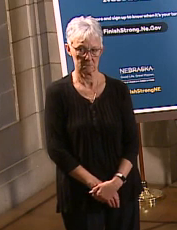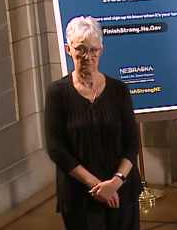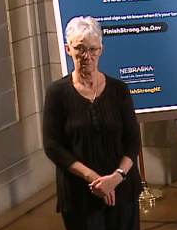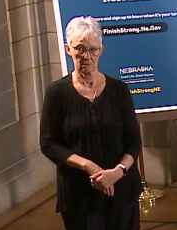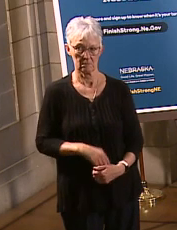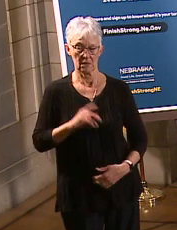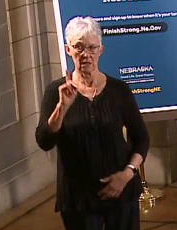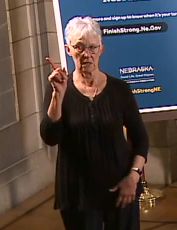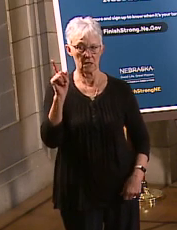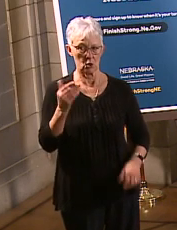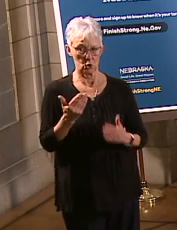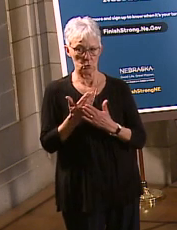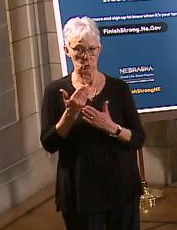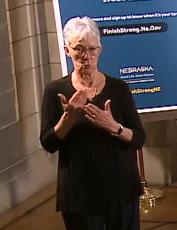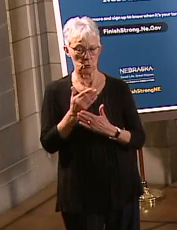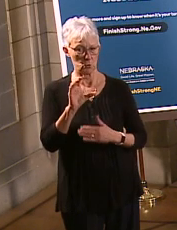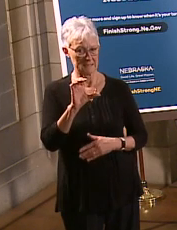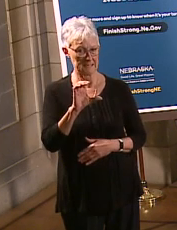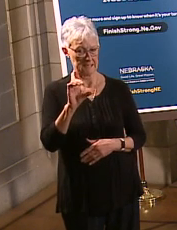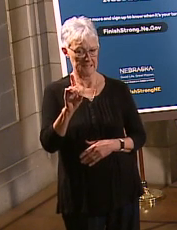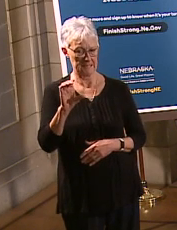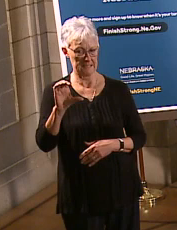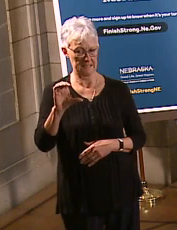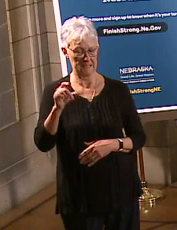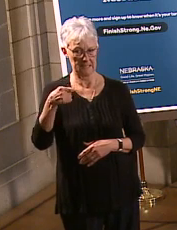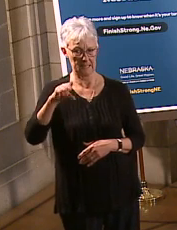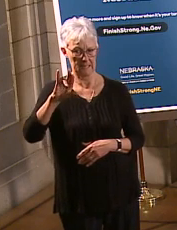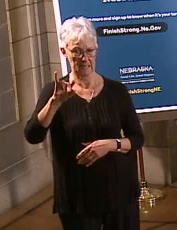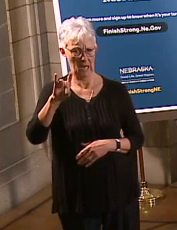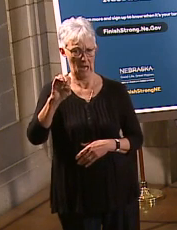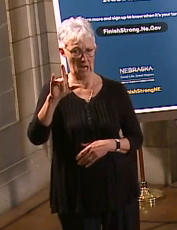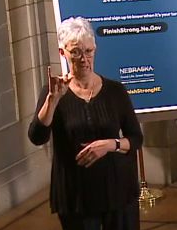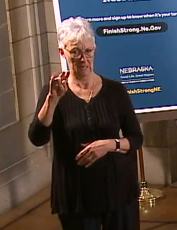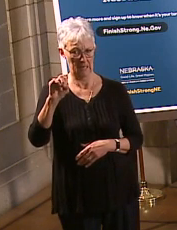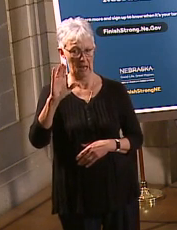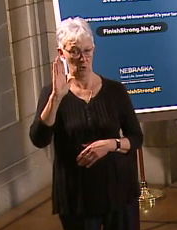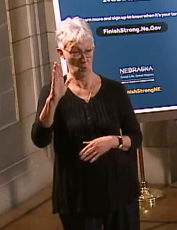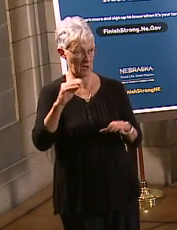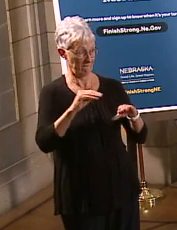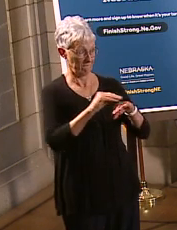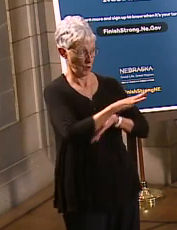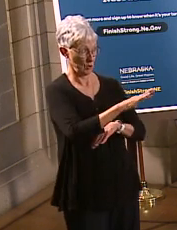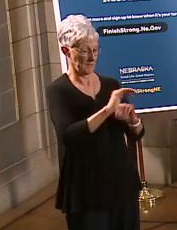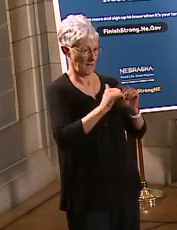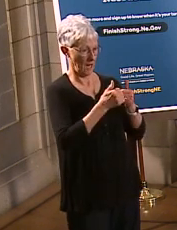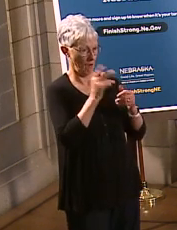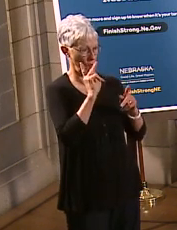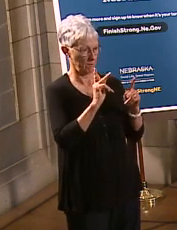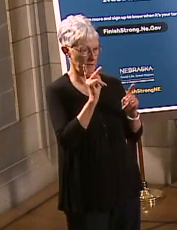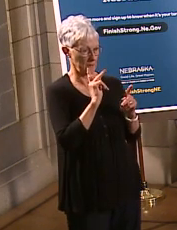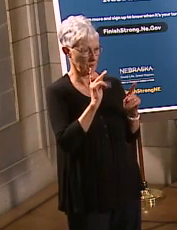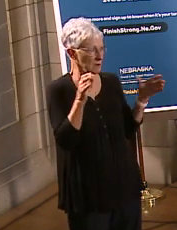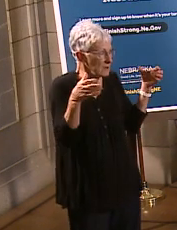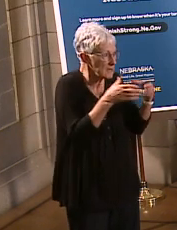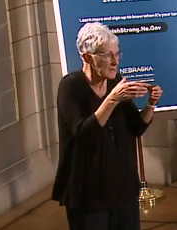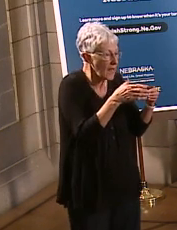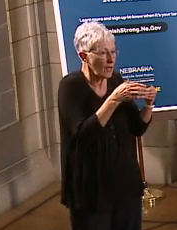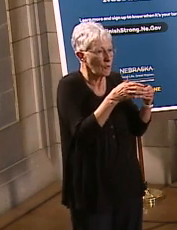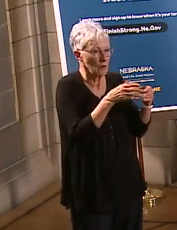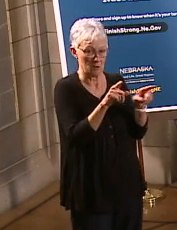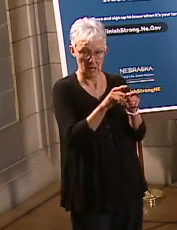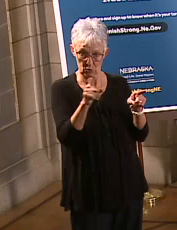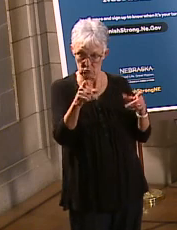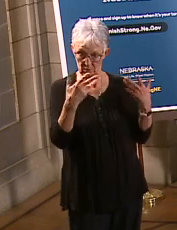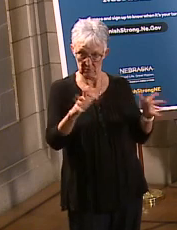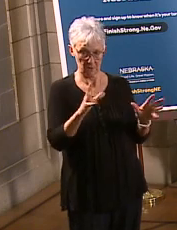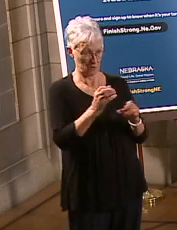think, you know, how will your family get together? So the question is, will the new CDC guidelines that, hey, if you've had the vaccine and it's 2